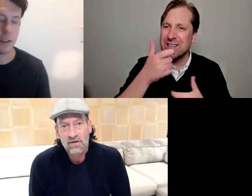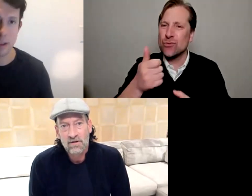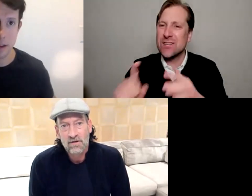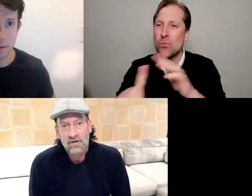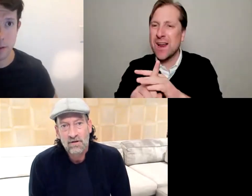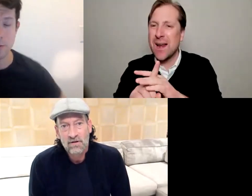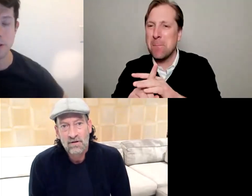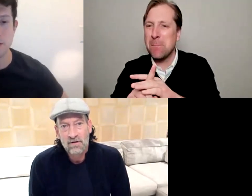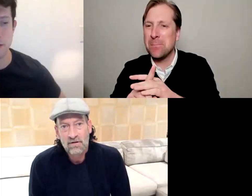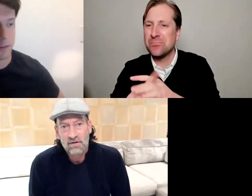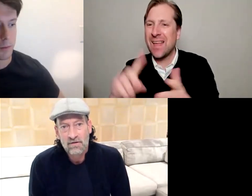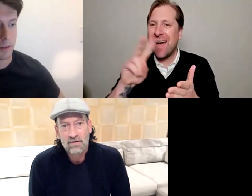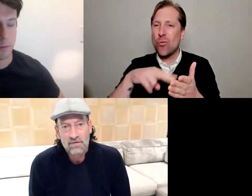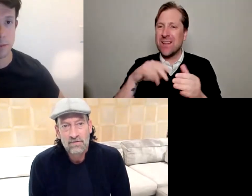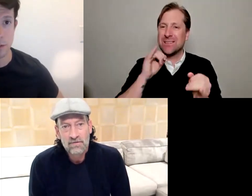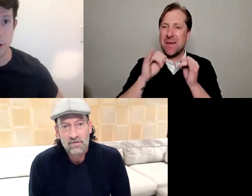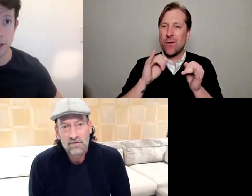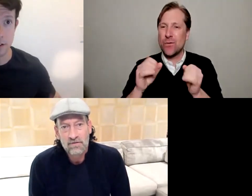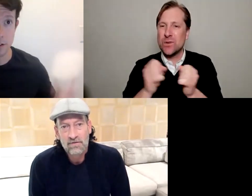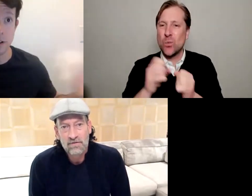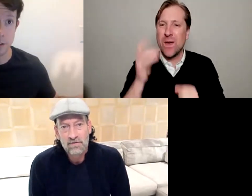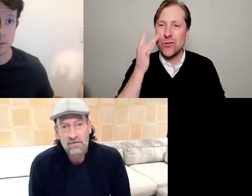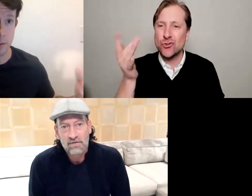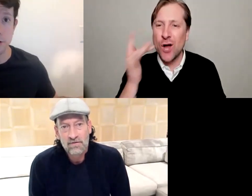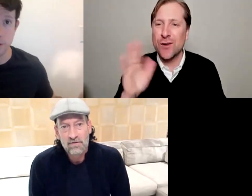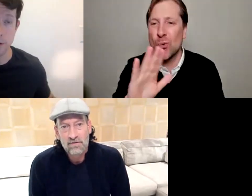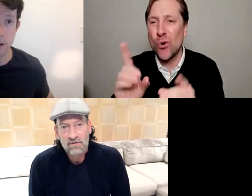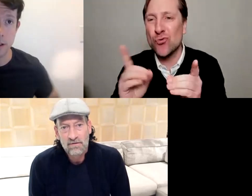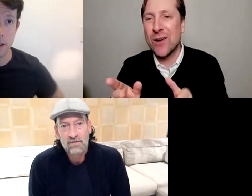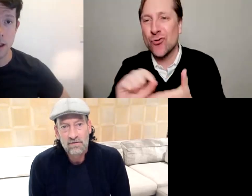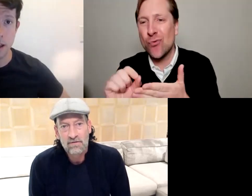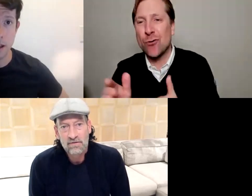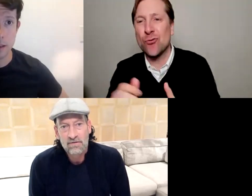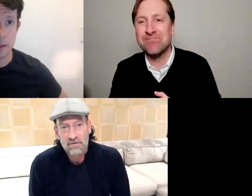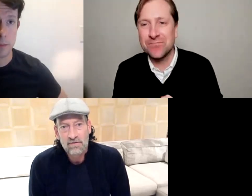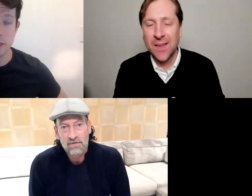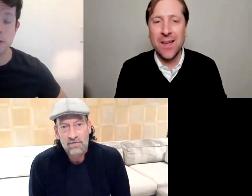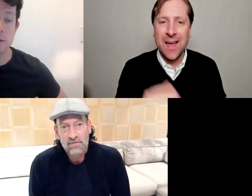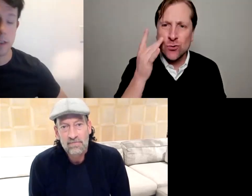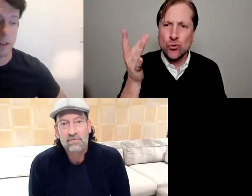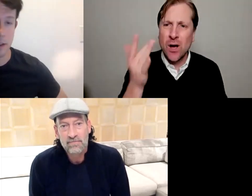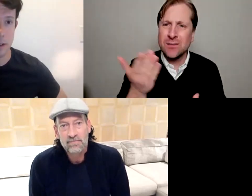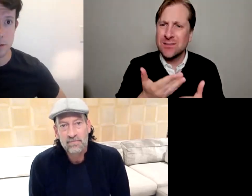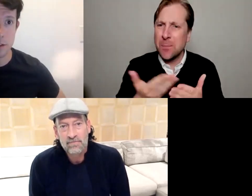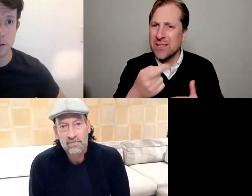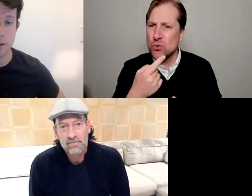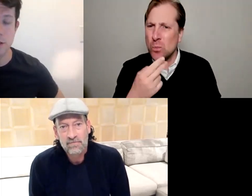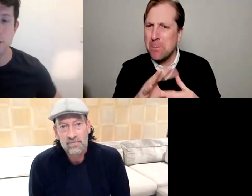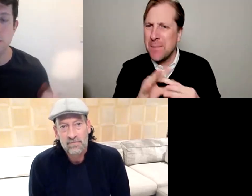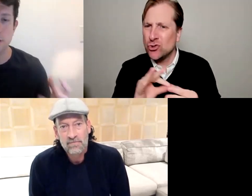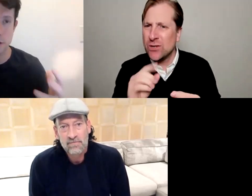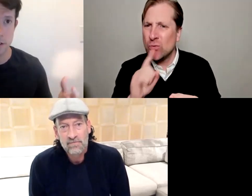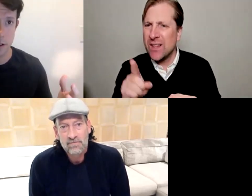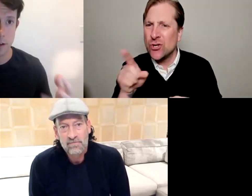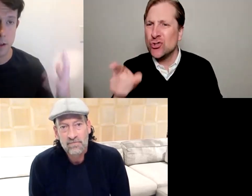up, because I've read some interviews with Sian Heder, the director, writer of Coda, and some things you said that they're just sort of, you know, she